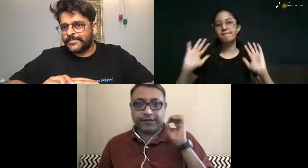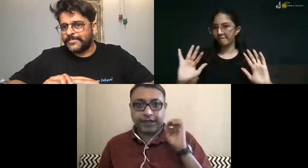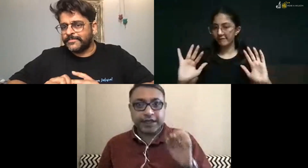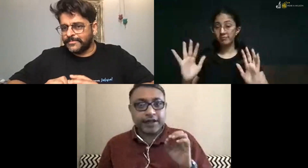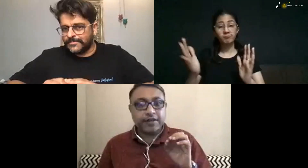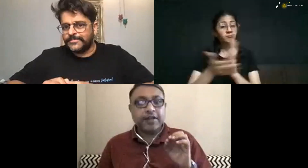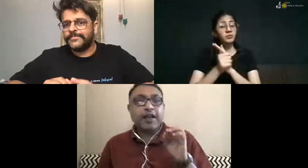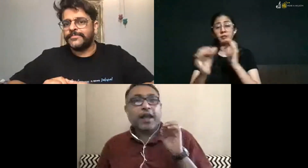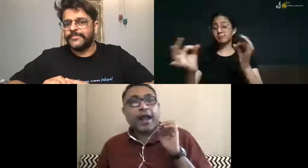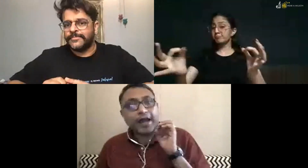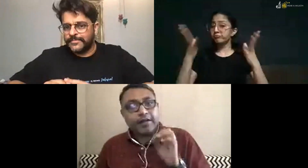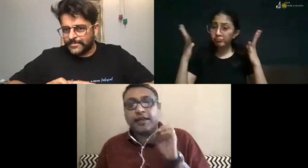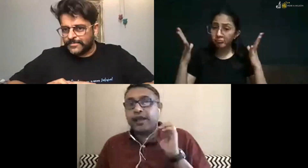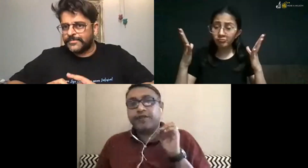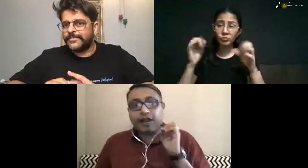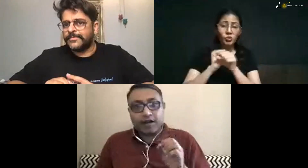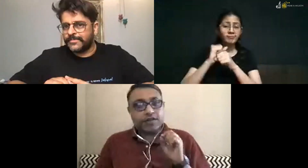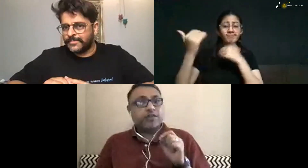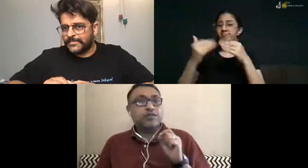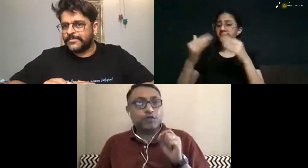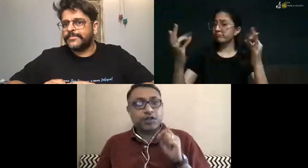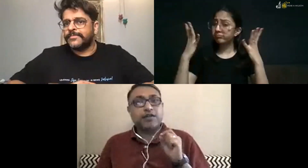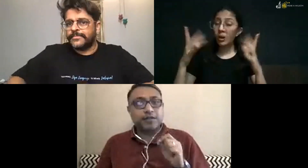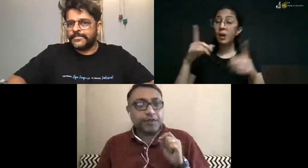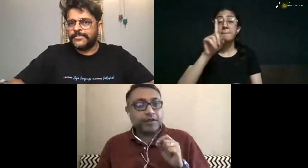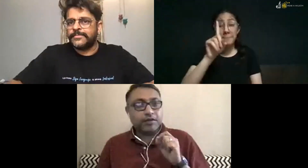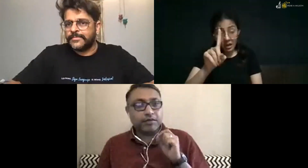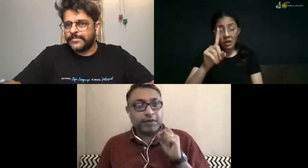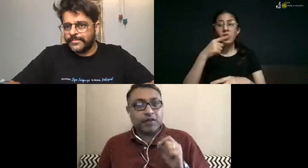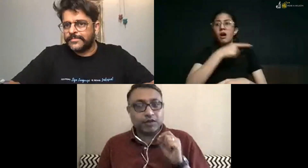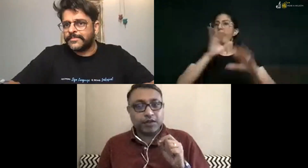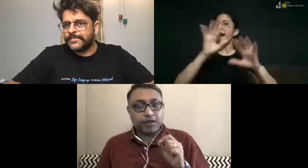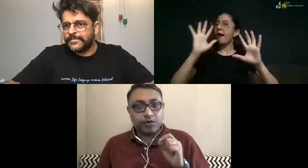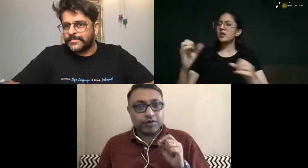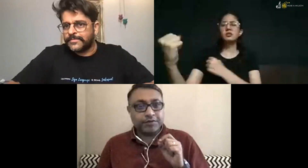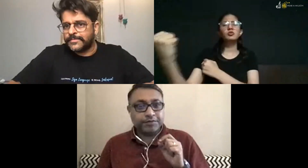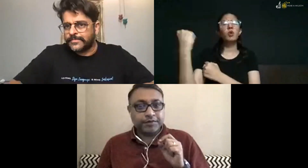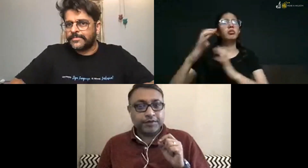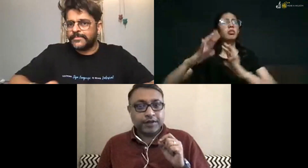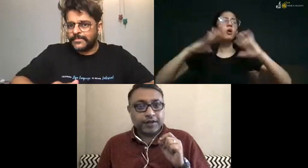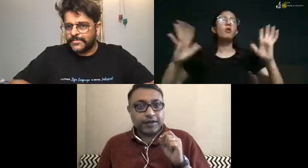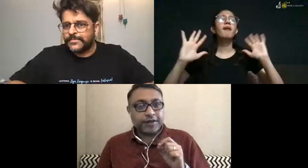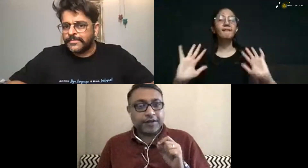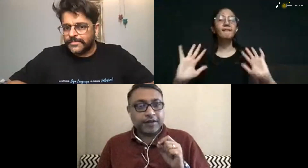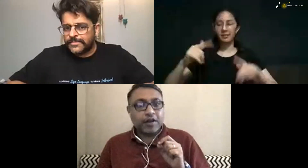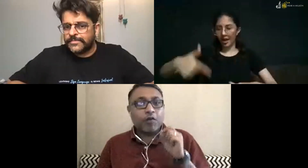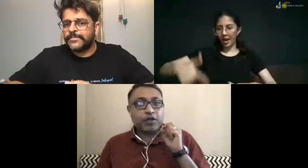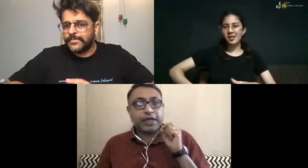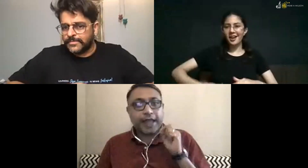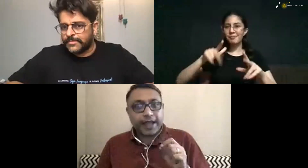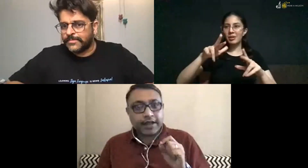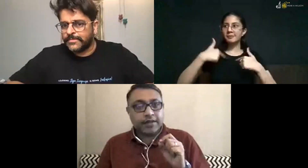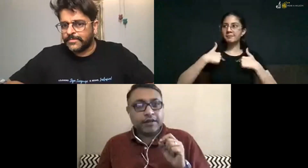have the intent, and they have the guts to start something on their own, right? What